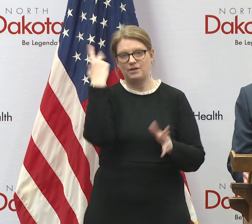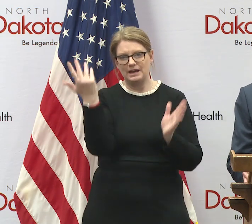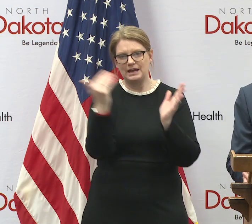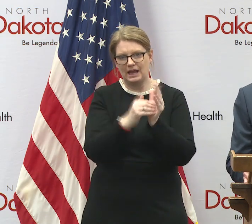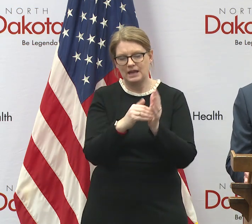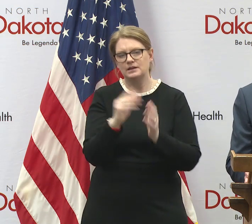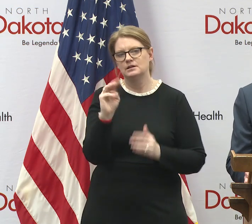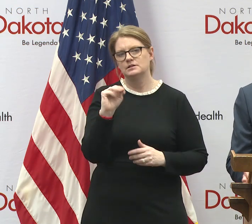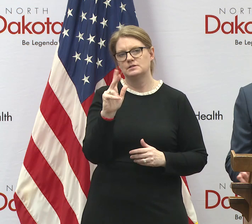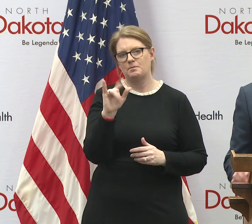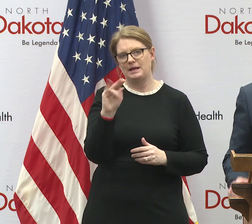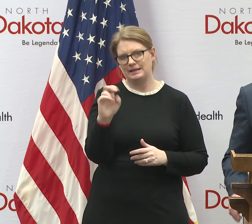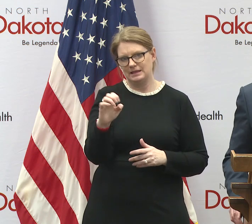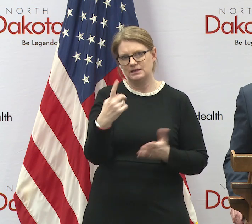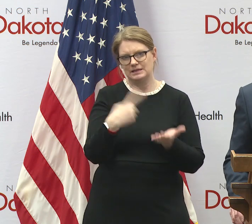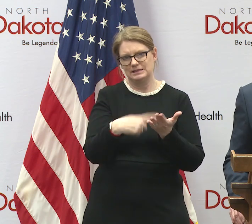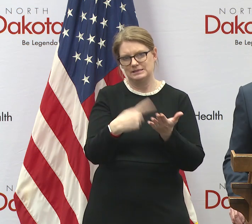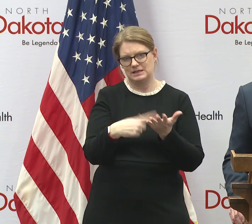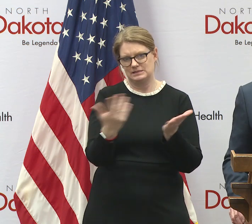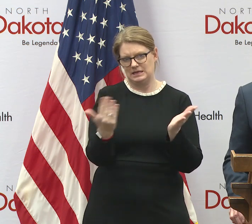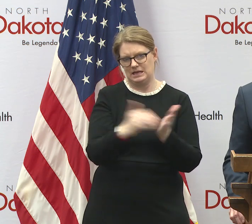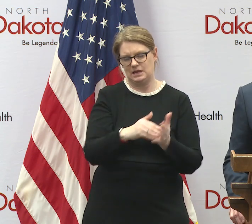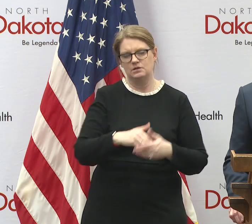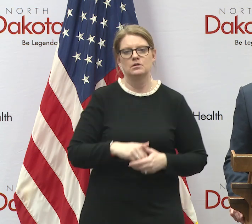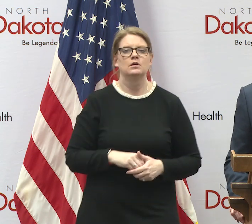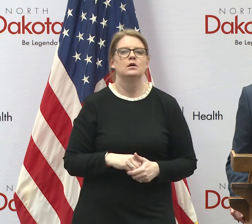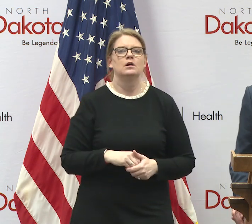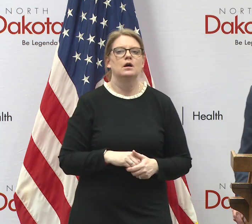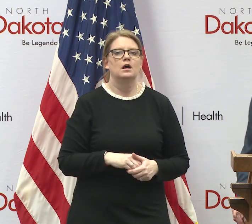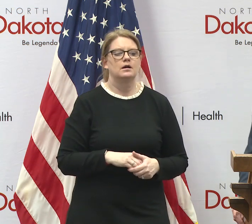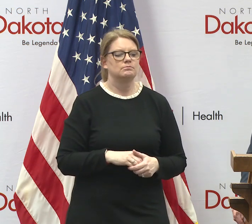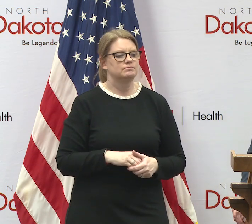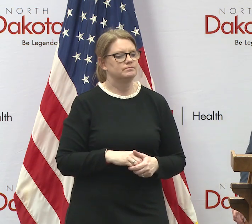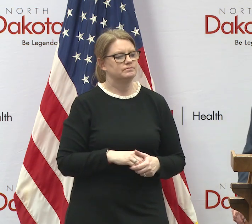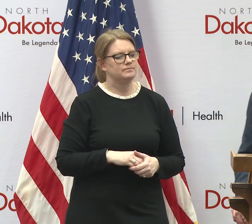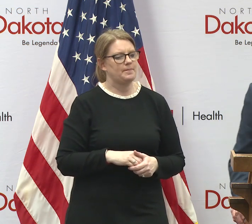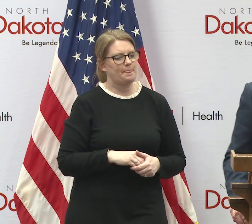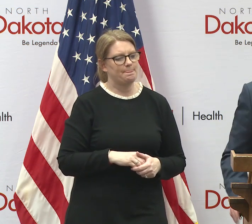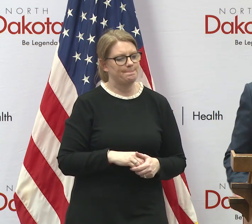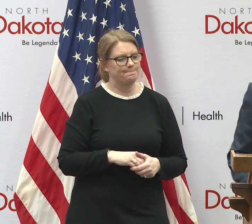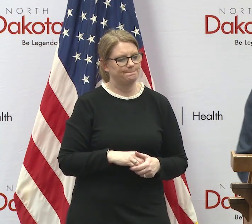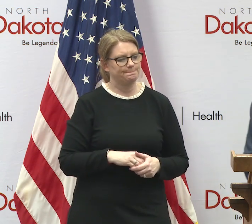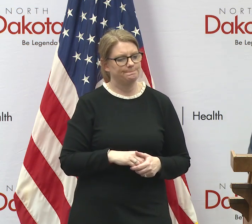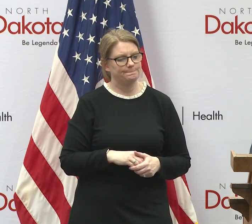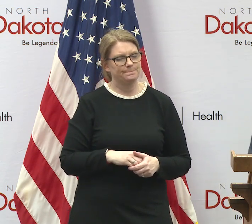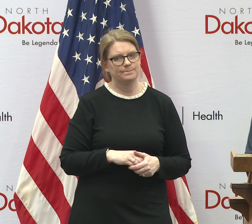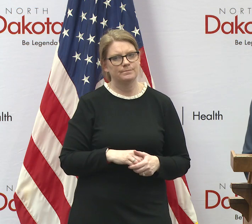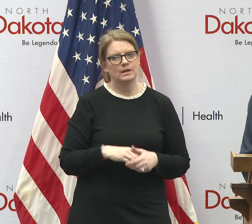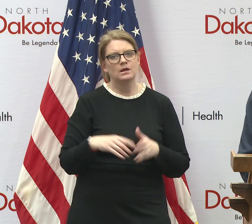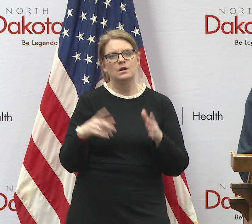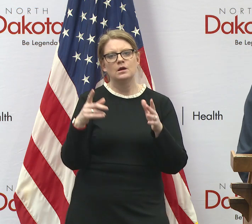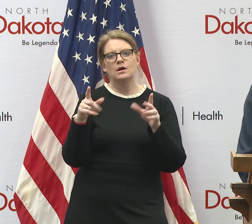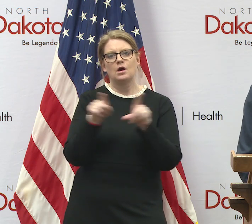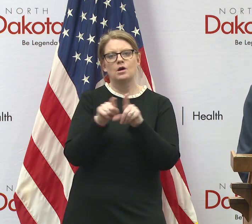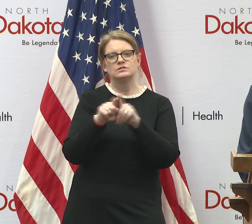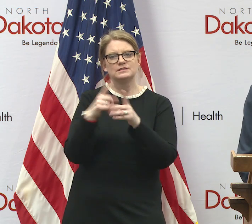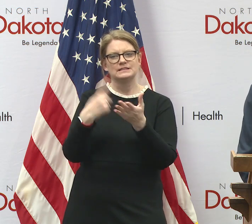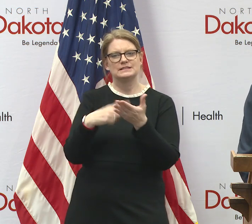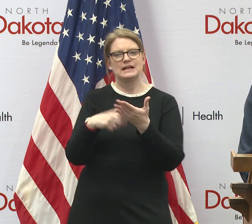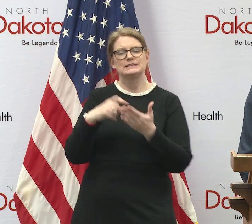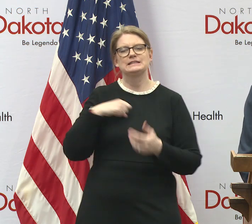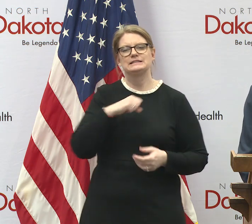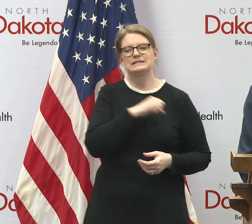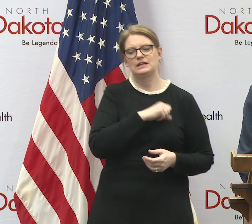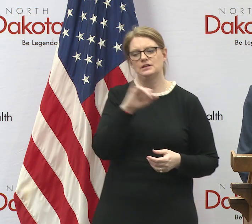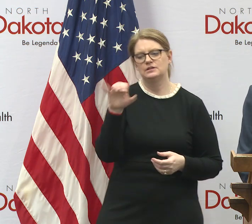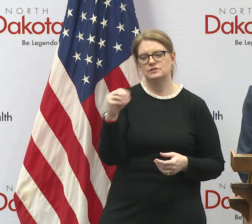walk through that prioritization later today. On other news, Also talked to Senator John Hoeven this afternoon.